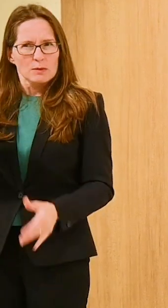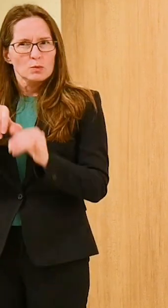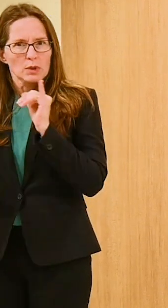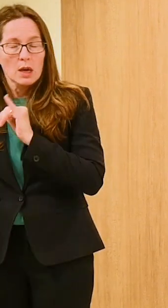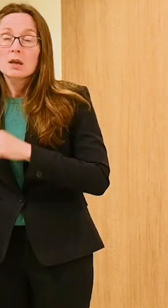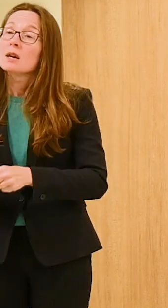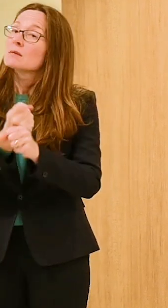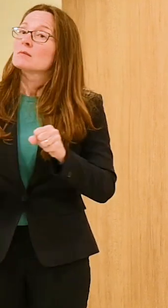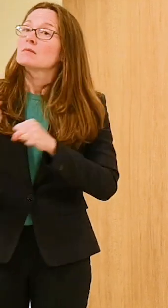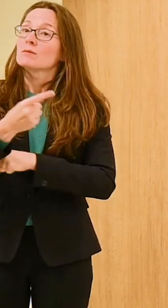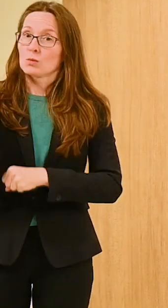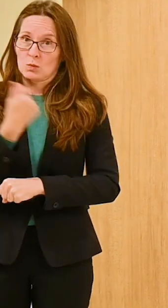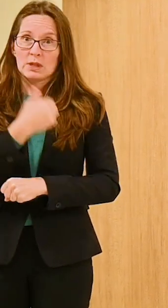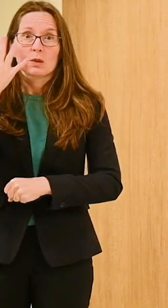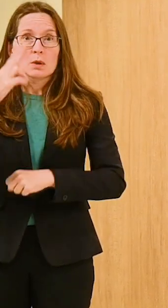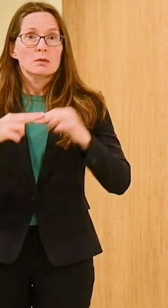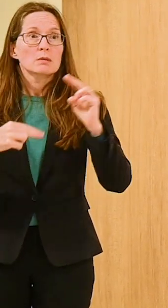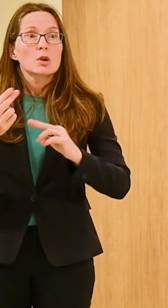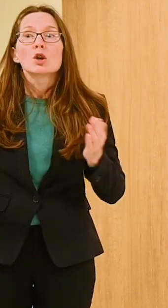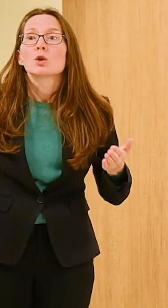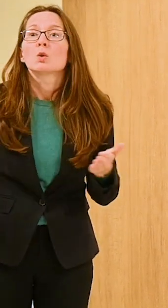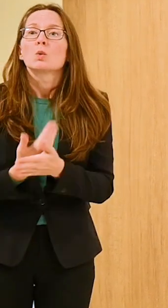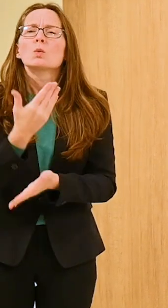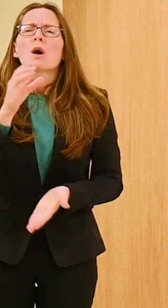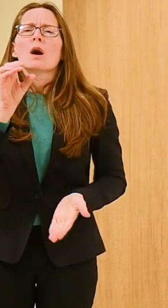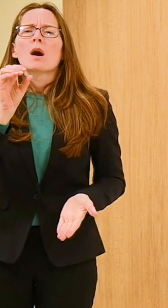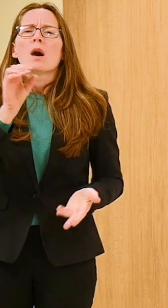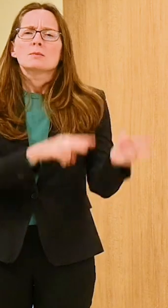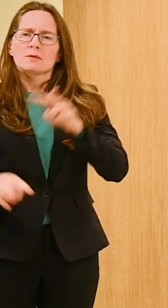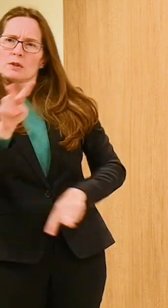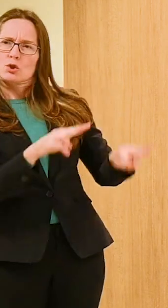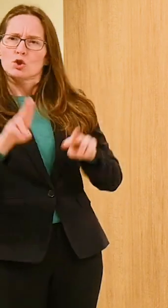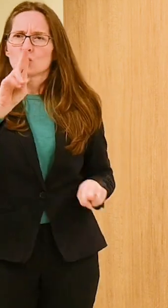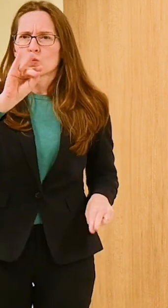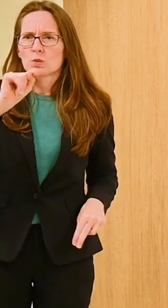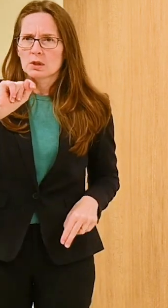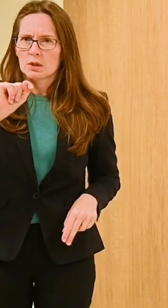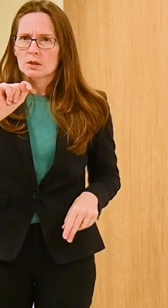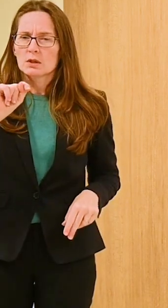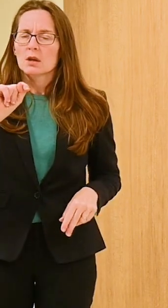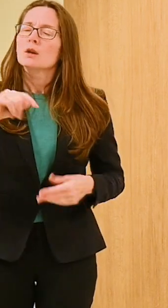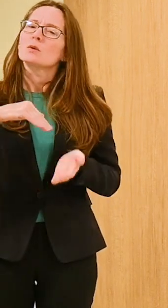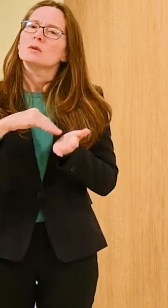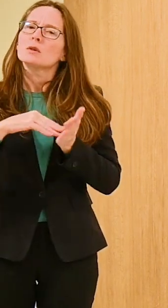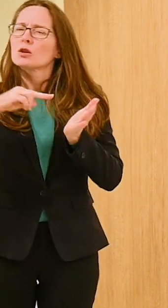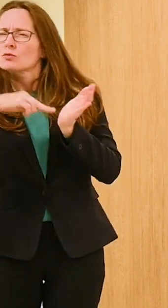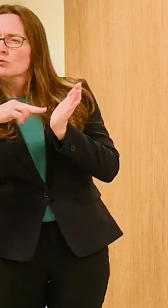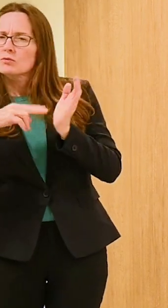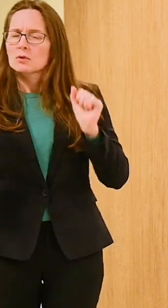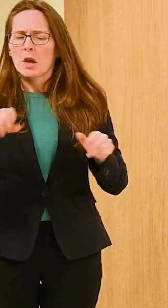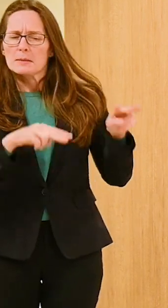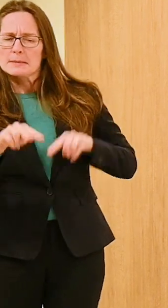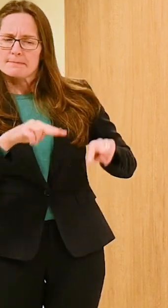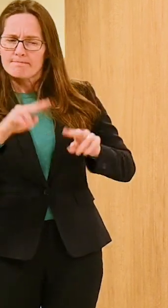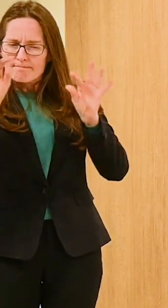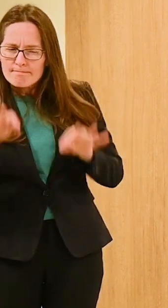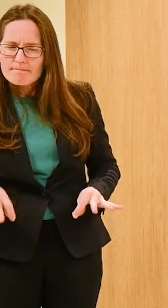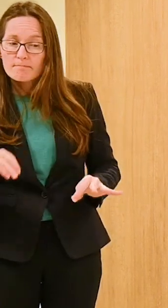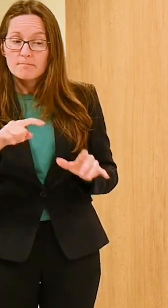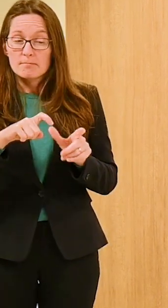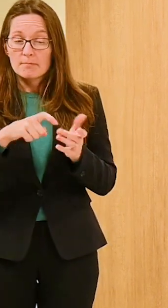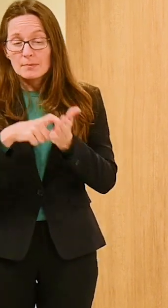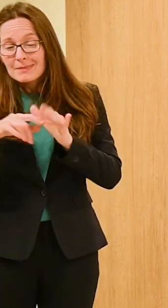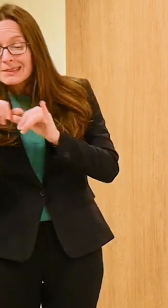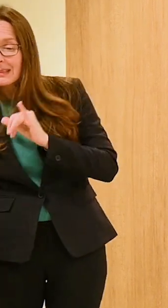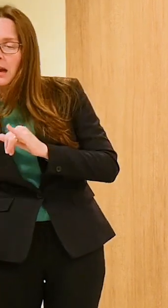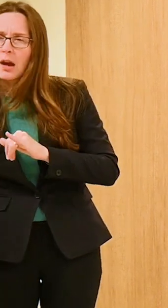new observation unit for patients who need observation before a decision is made to discharge them or admit them. This will further